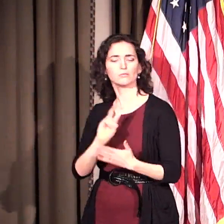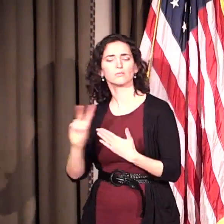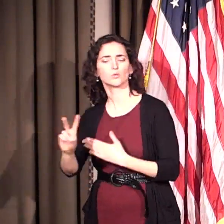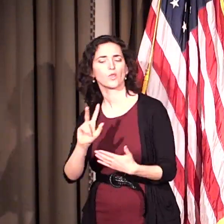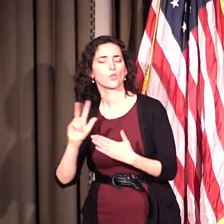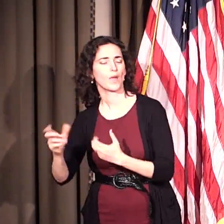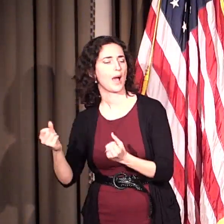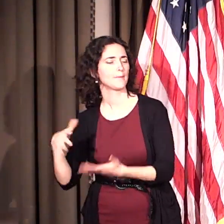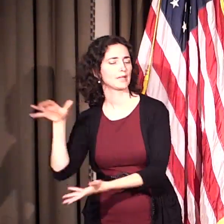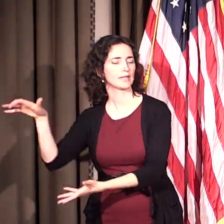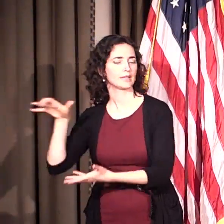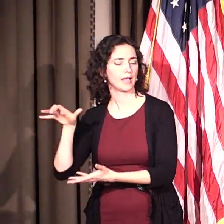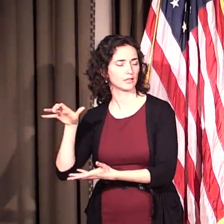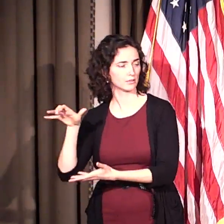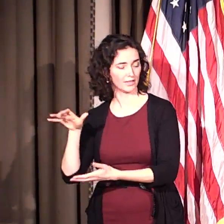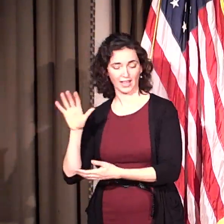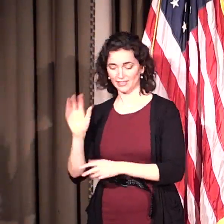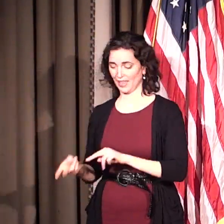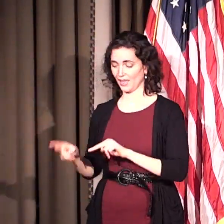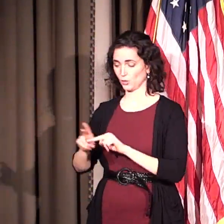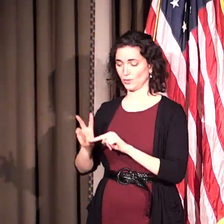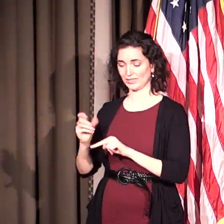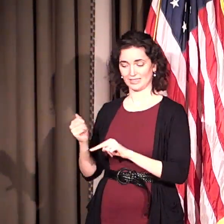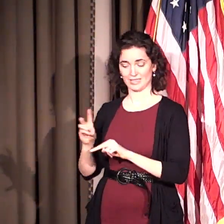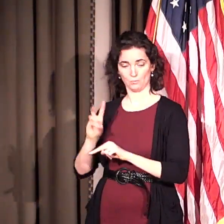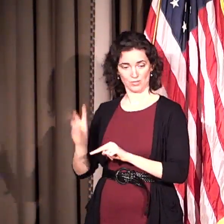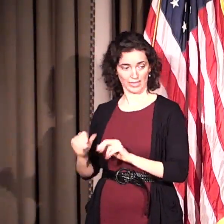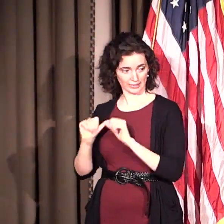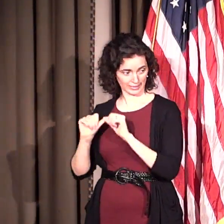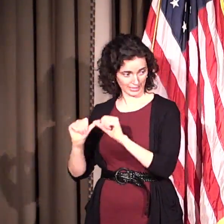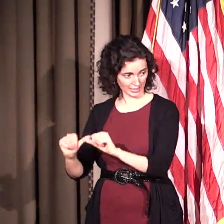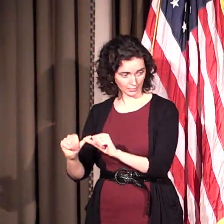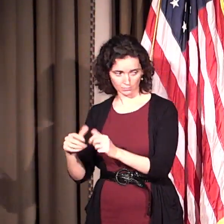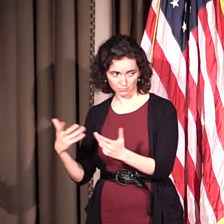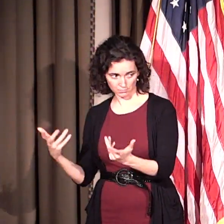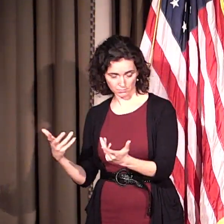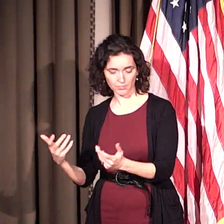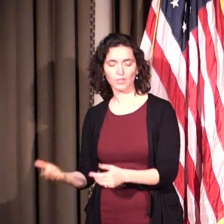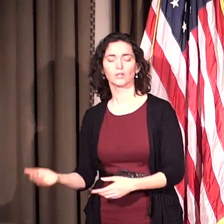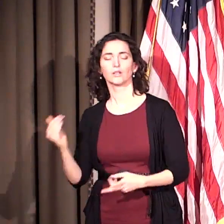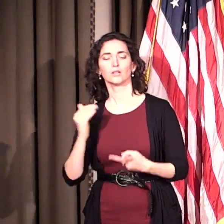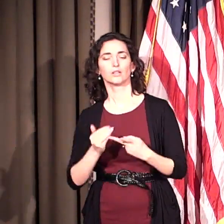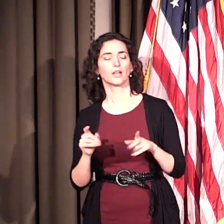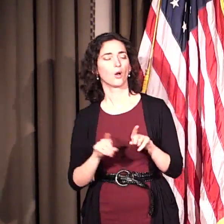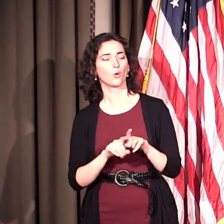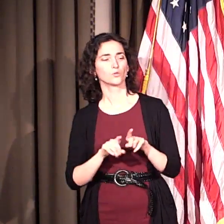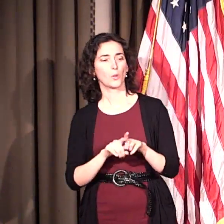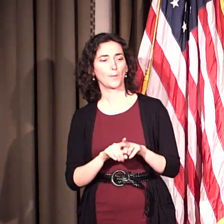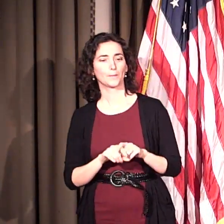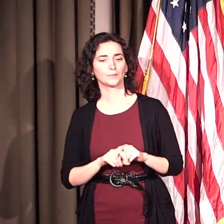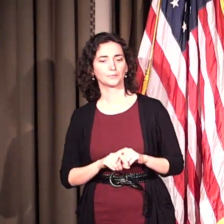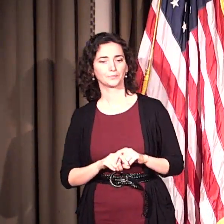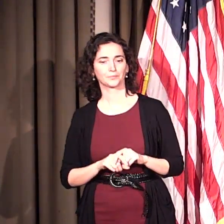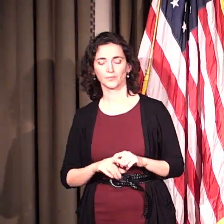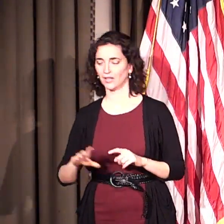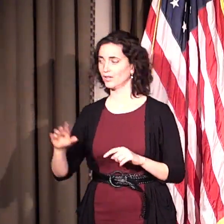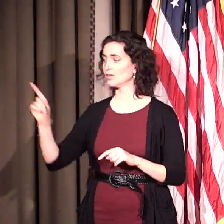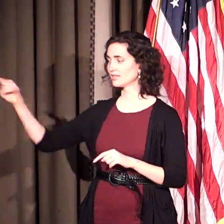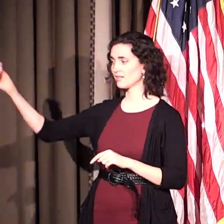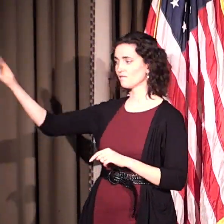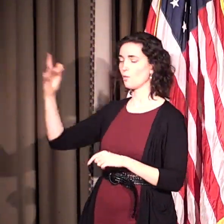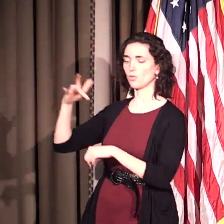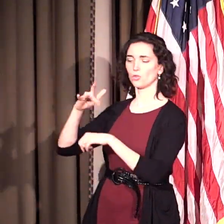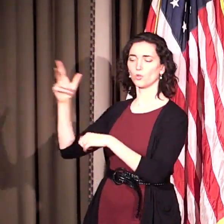still going to get that 16% bump above our baseline for those following weeks? And also, will this 3-week